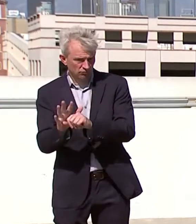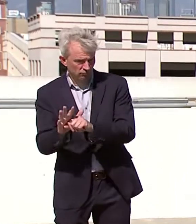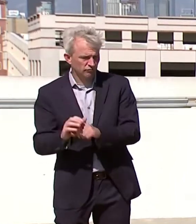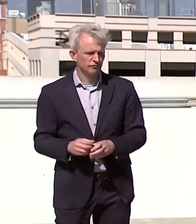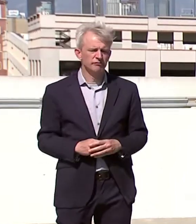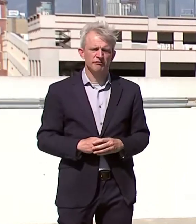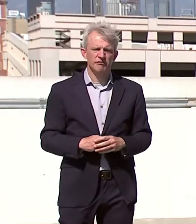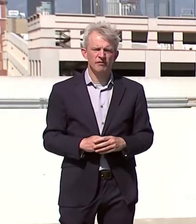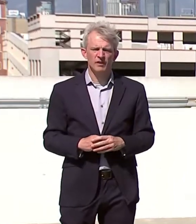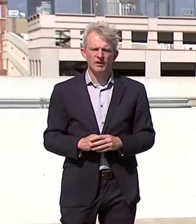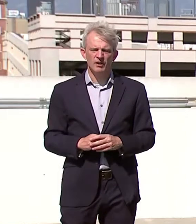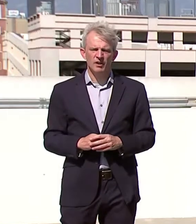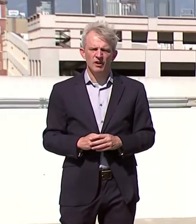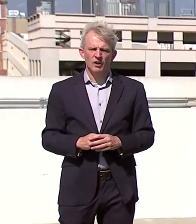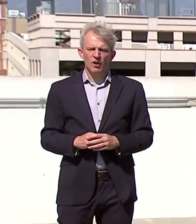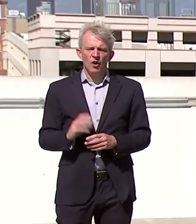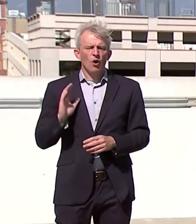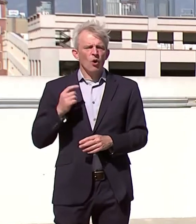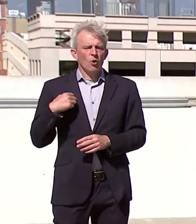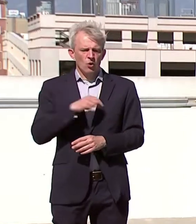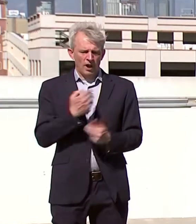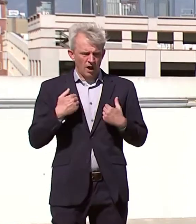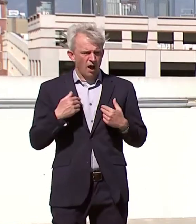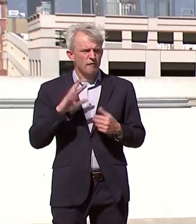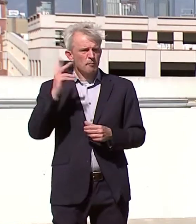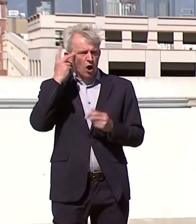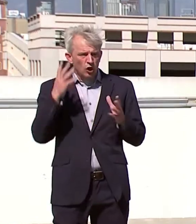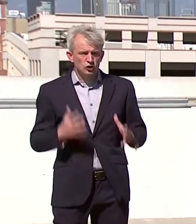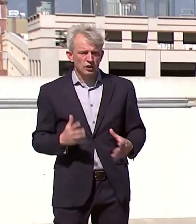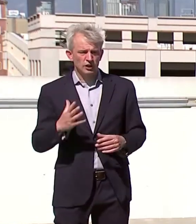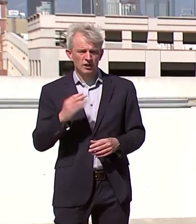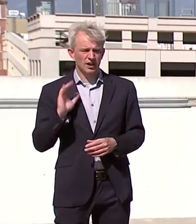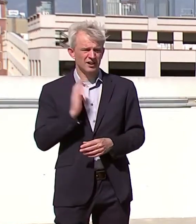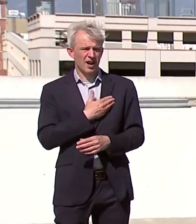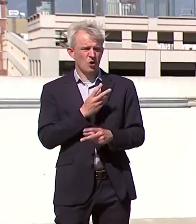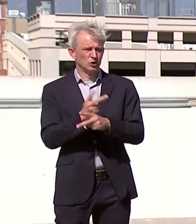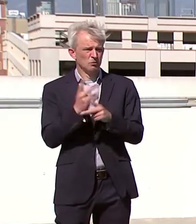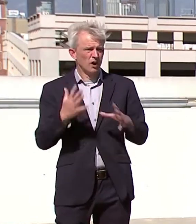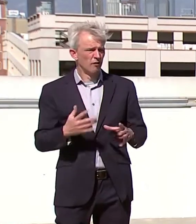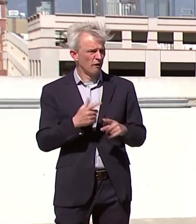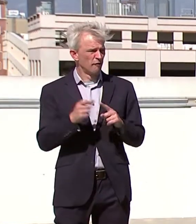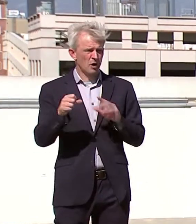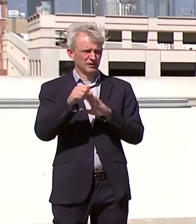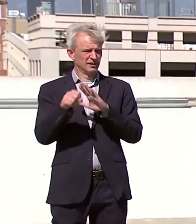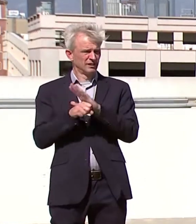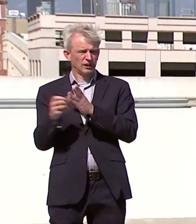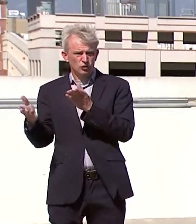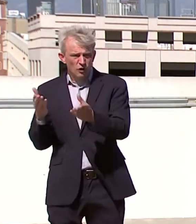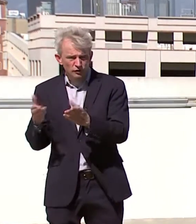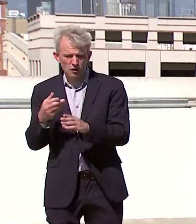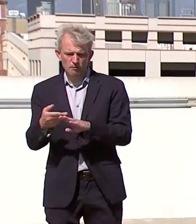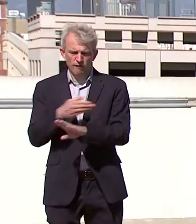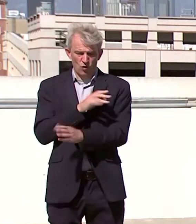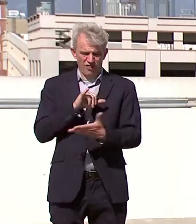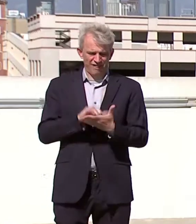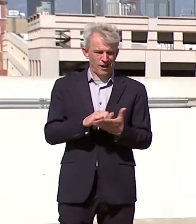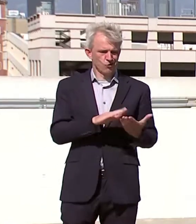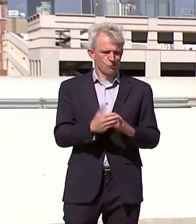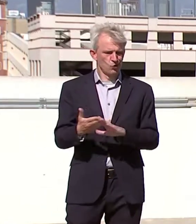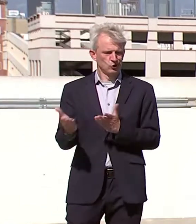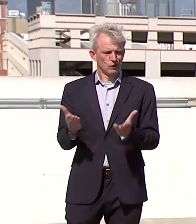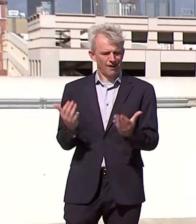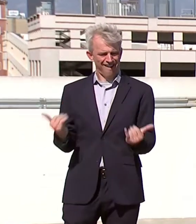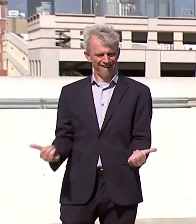elected officials, including our amazing supervisor, who's come to us from her state service, before that her community service, and now her